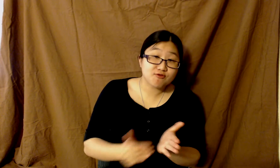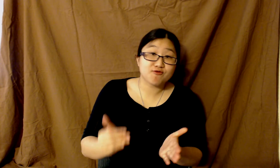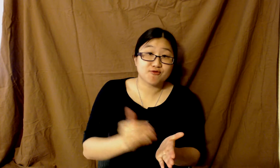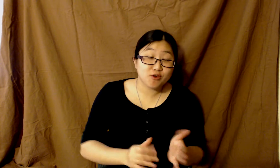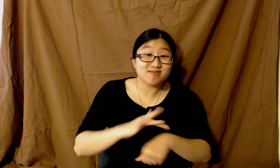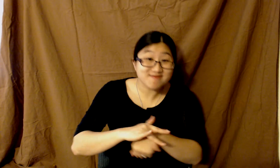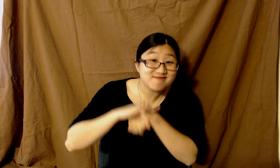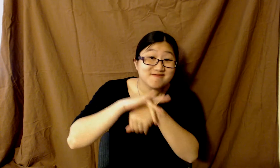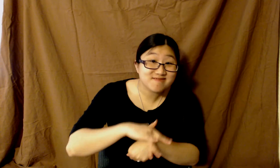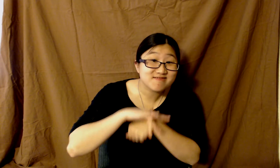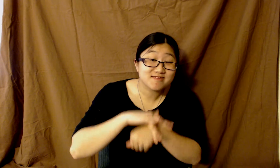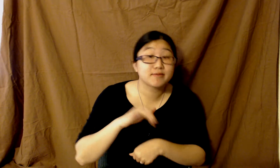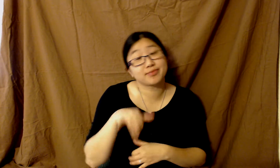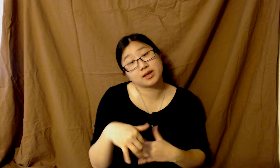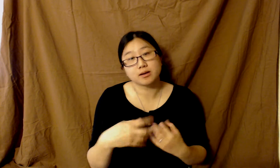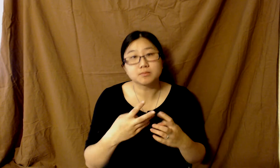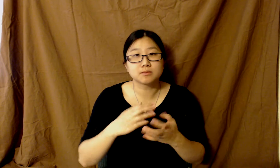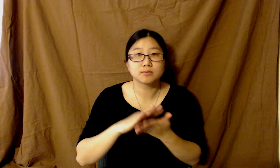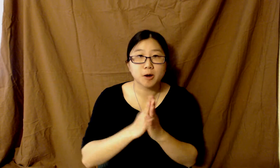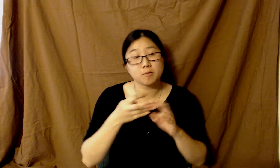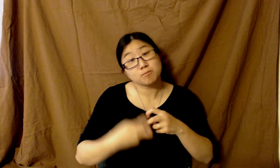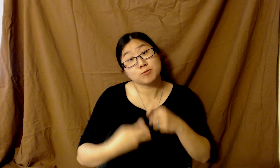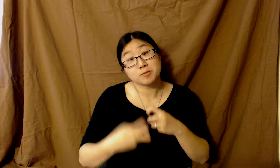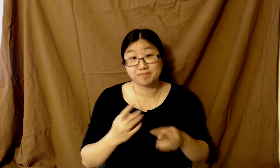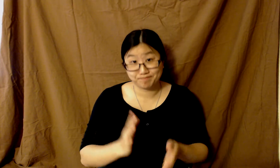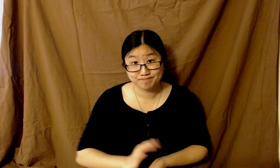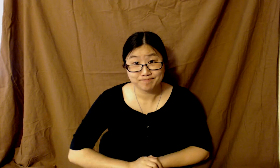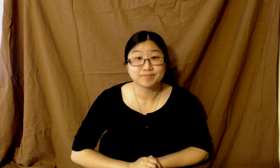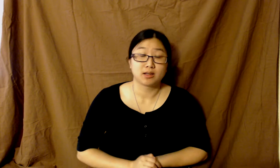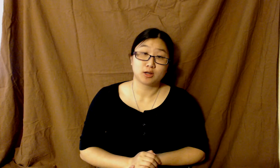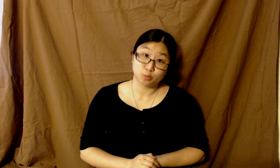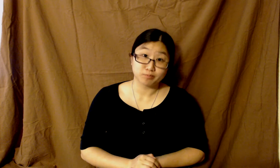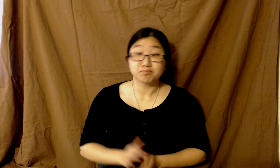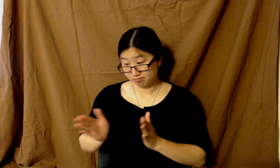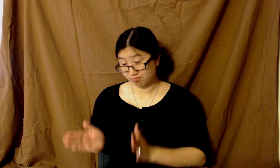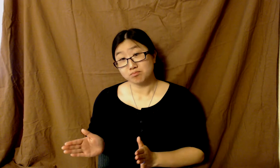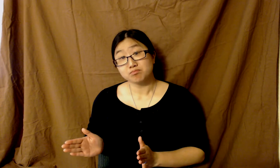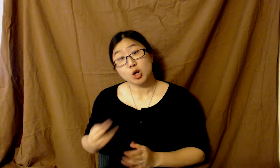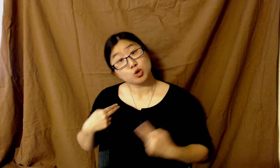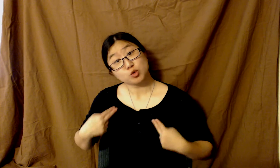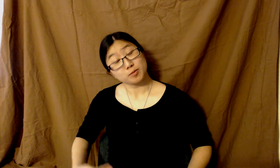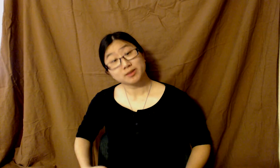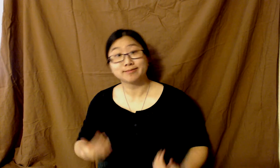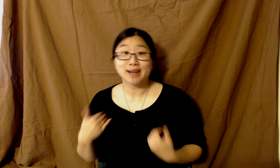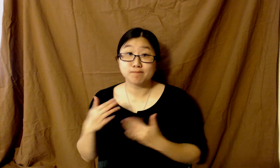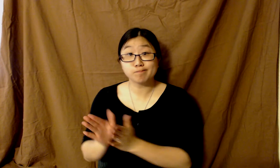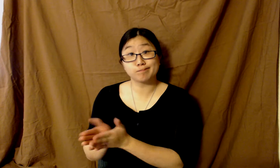Manual, which is basically an atlas of the currently agreed upon mental disorders. In other animals, we have